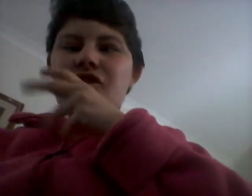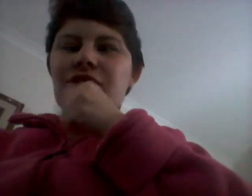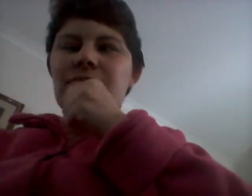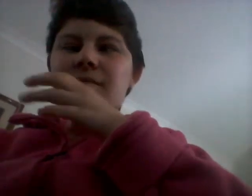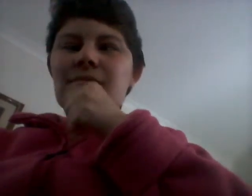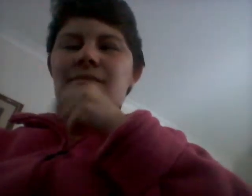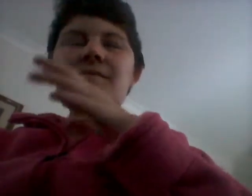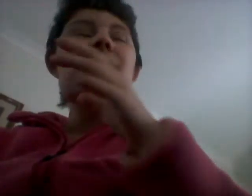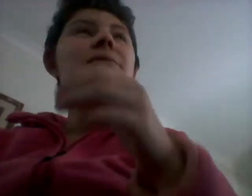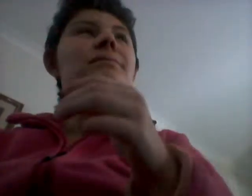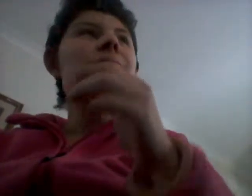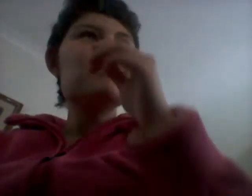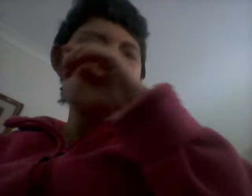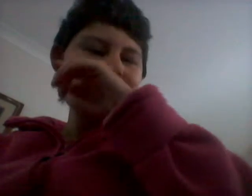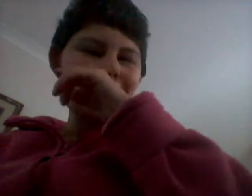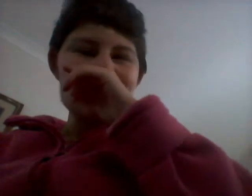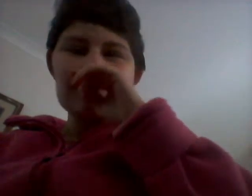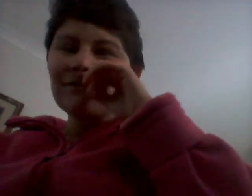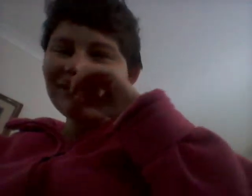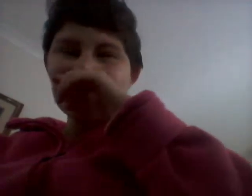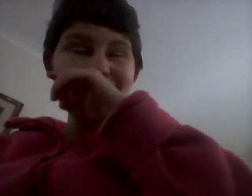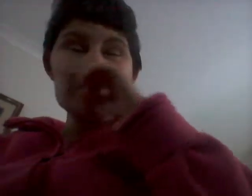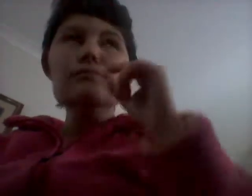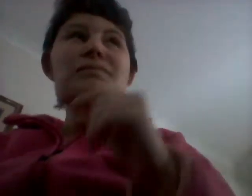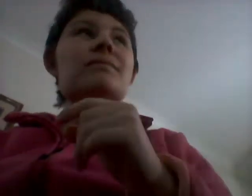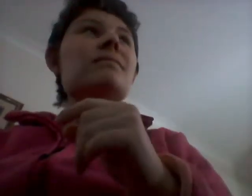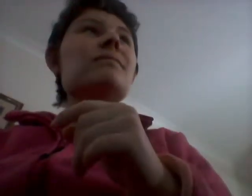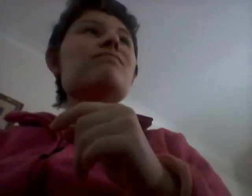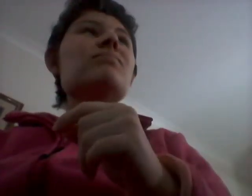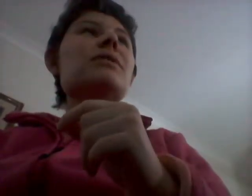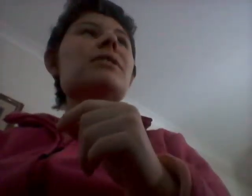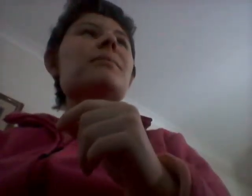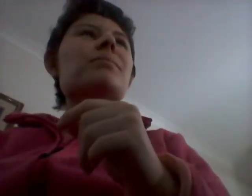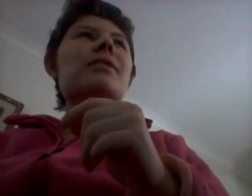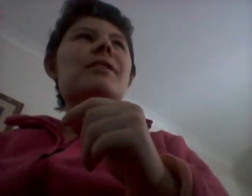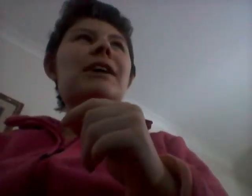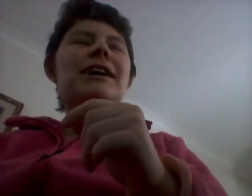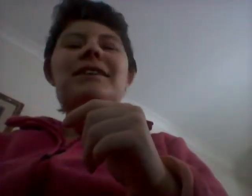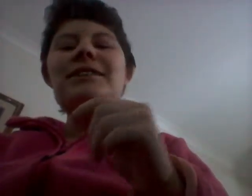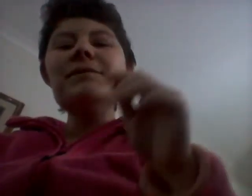Orange. Orange. Last but not least, we're going to do brown. Brown.